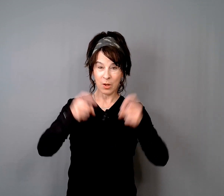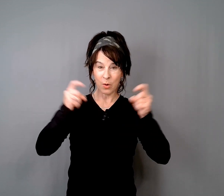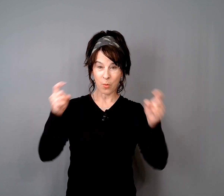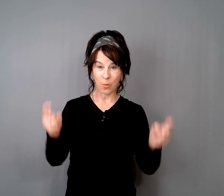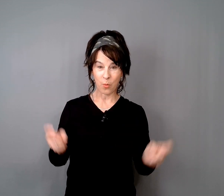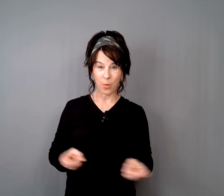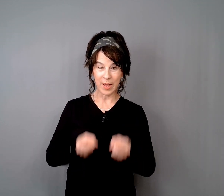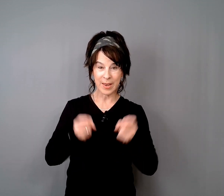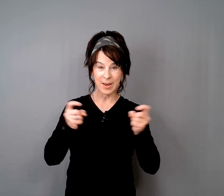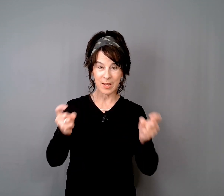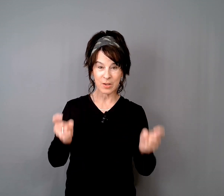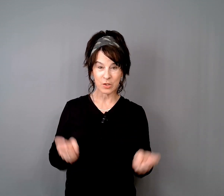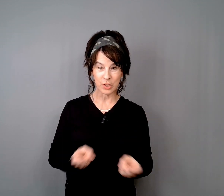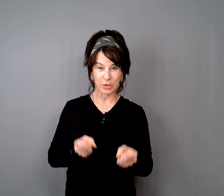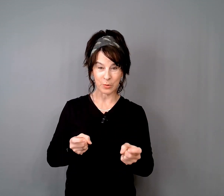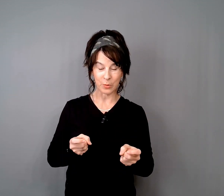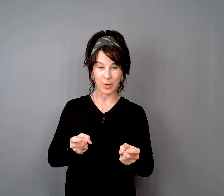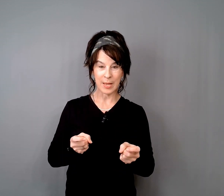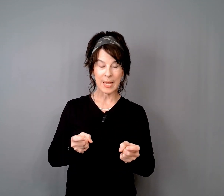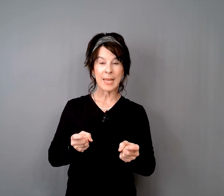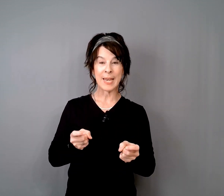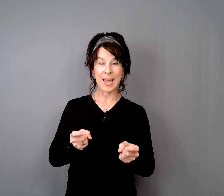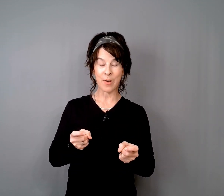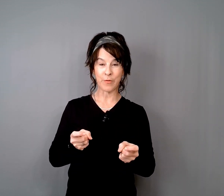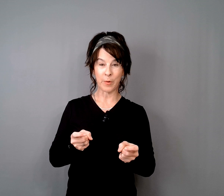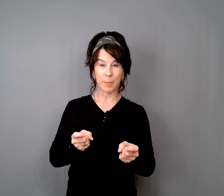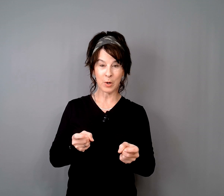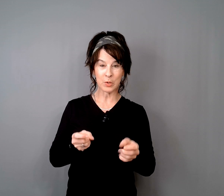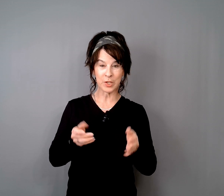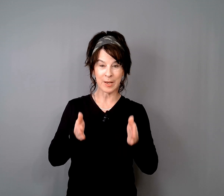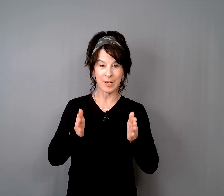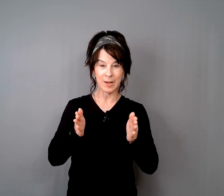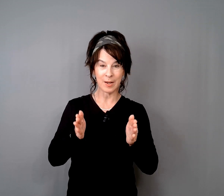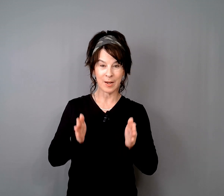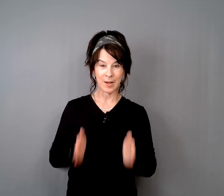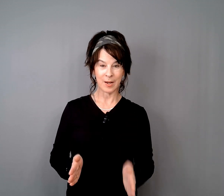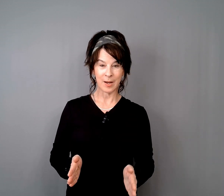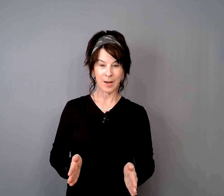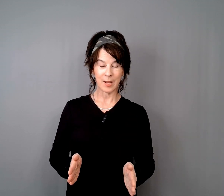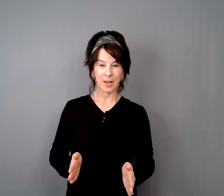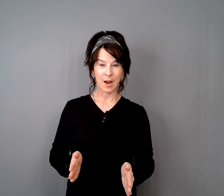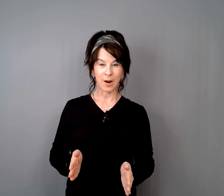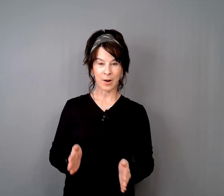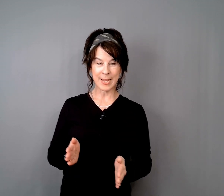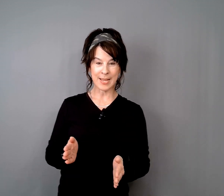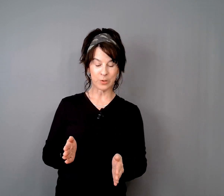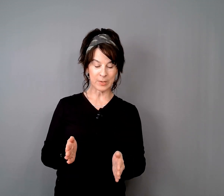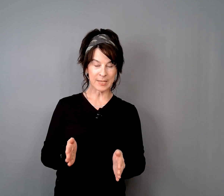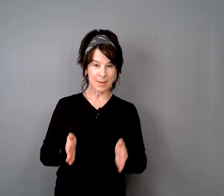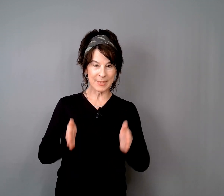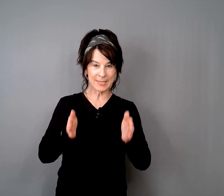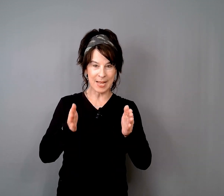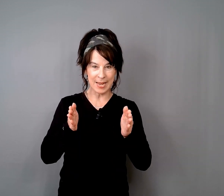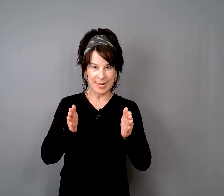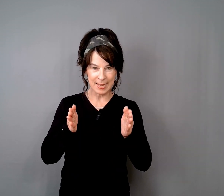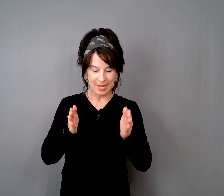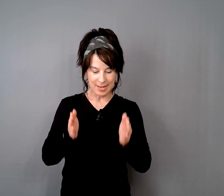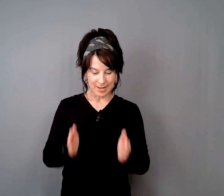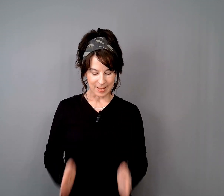1, 2. Now for person, Our hands are side by side, like